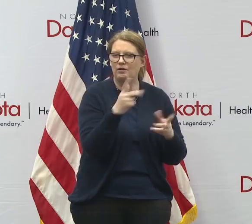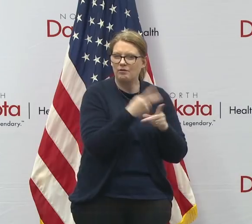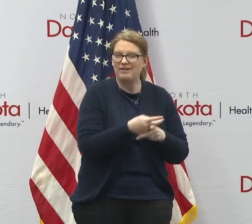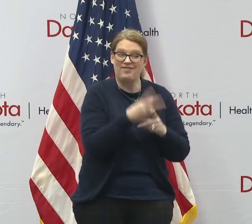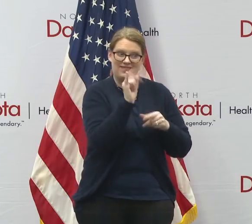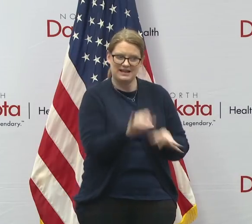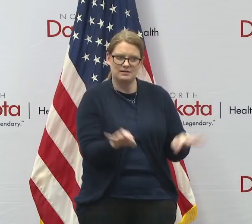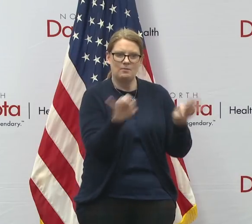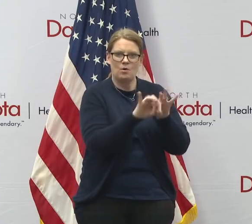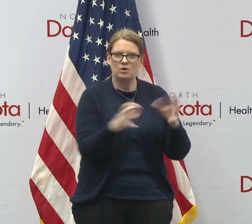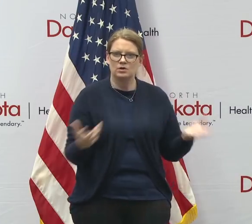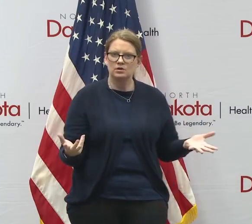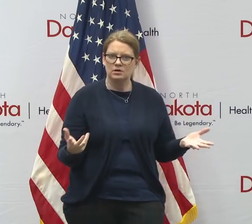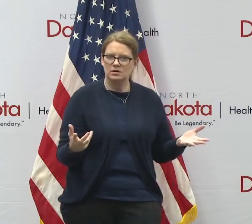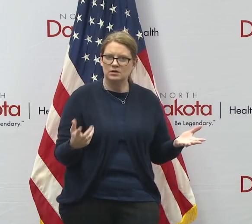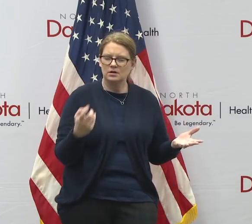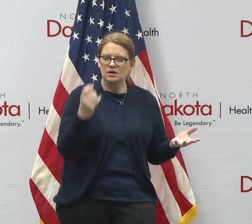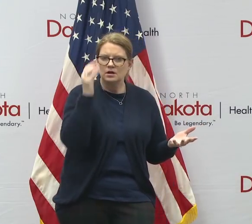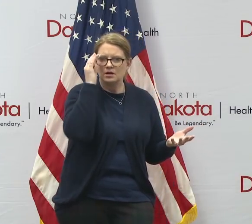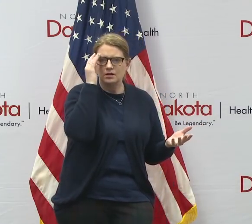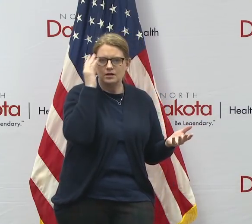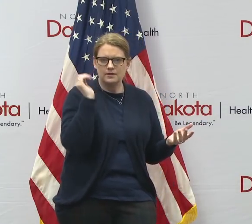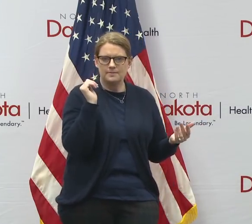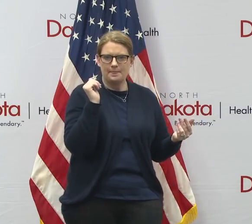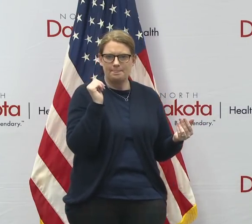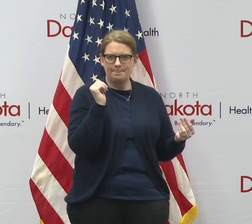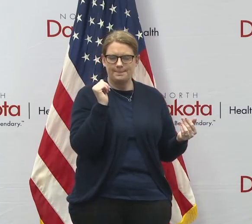because we can have a substantial